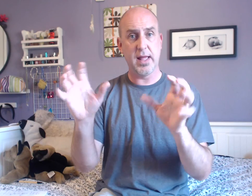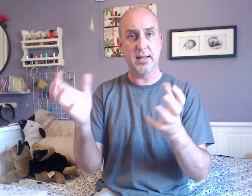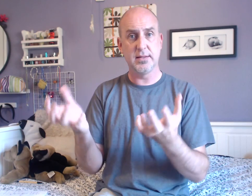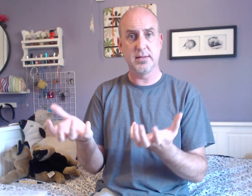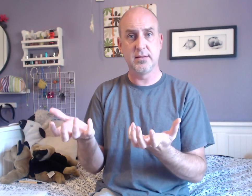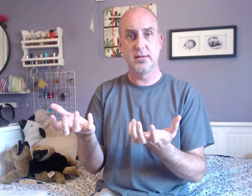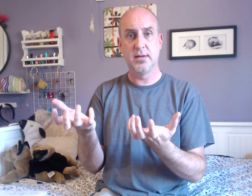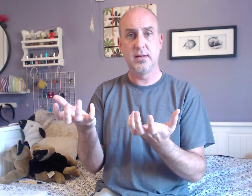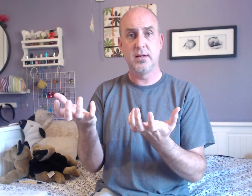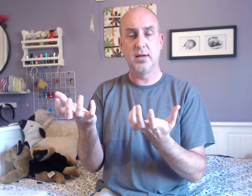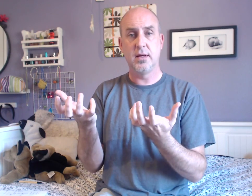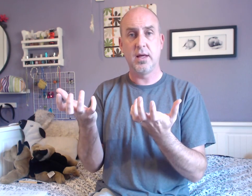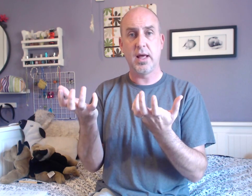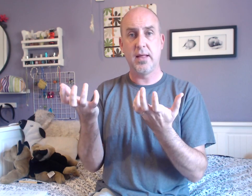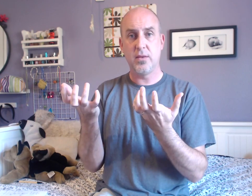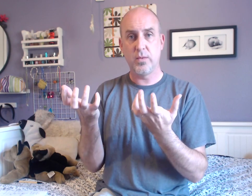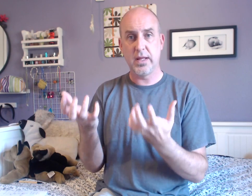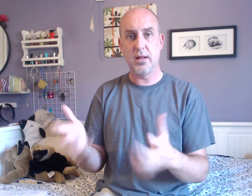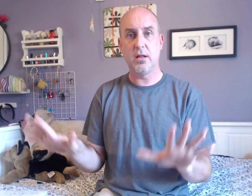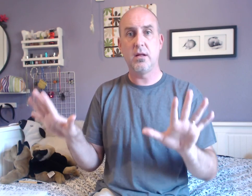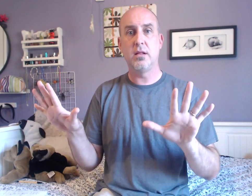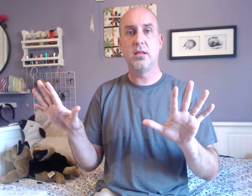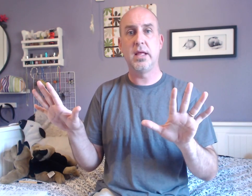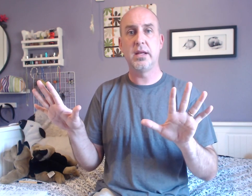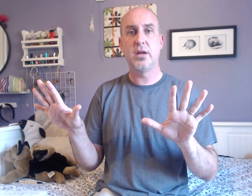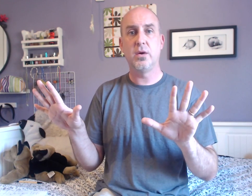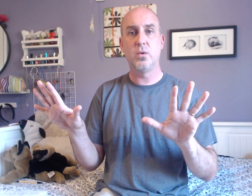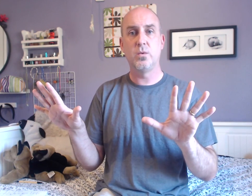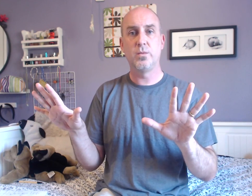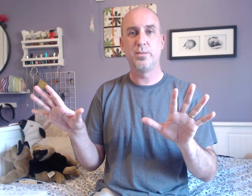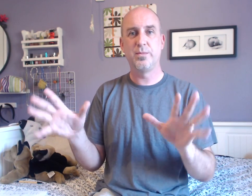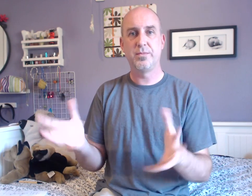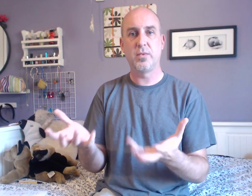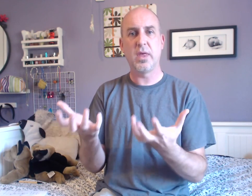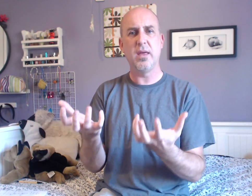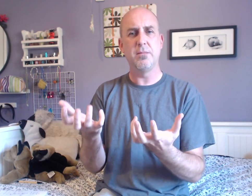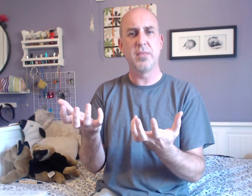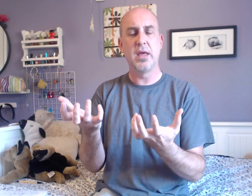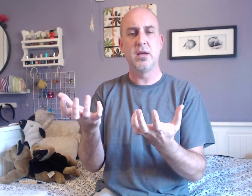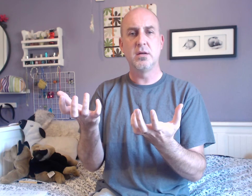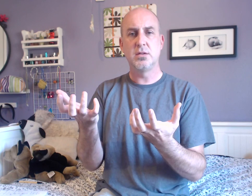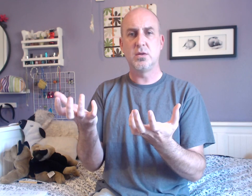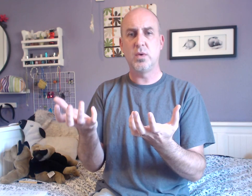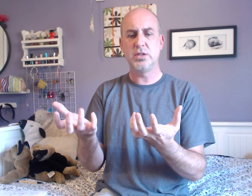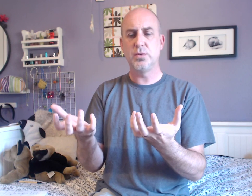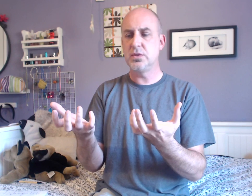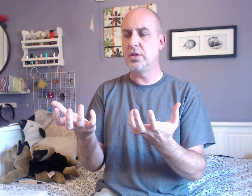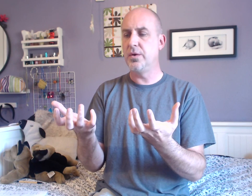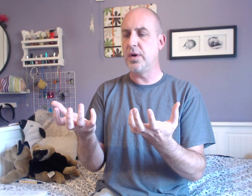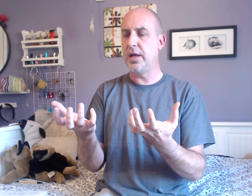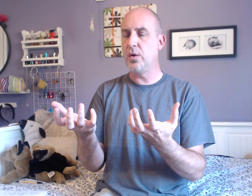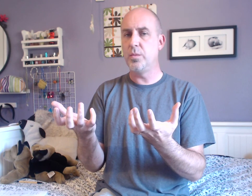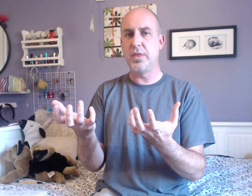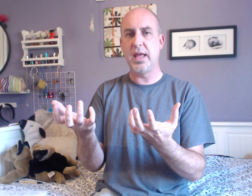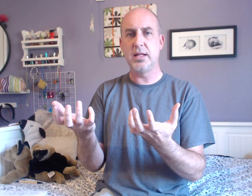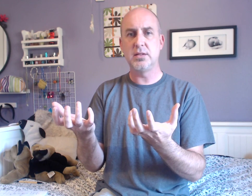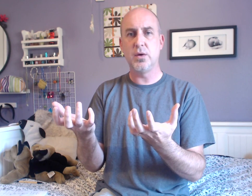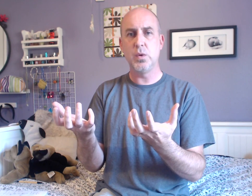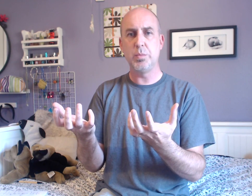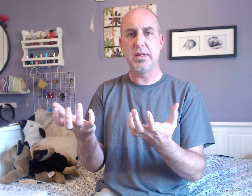hands, and then we let it go. Okay? So watch real slow. The hands open from